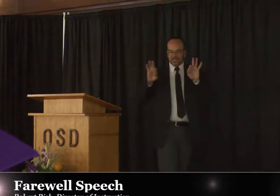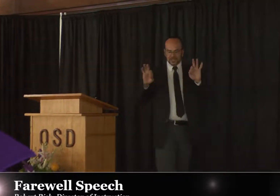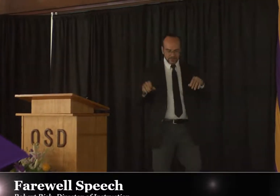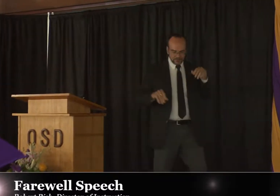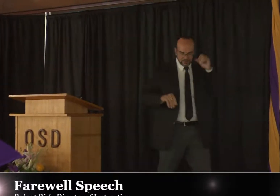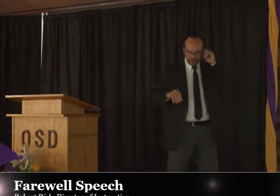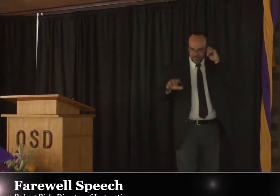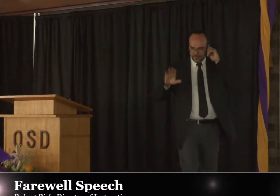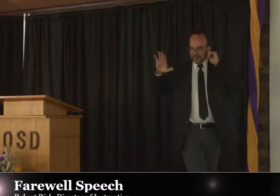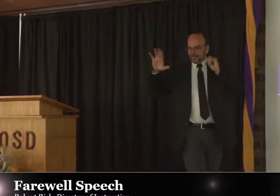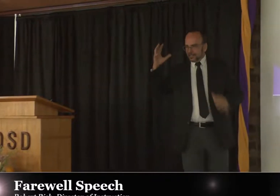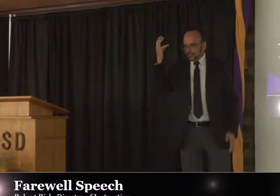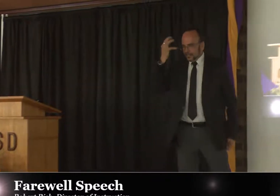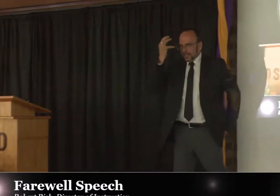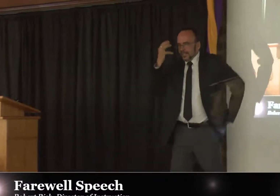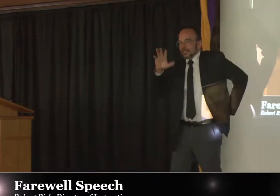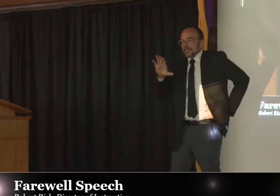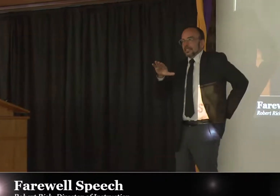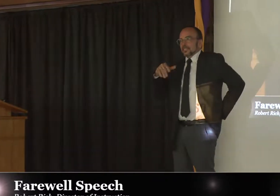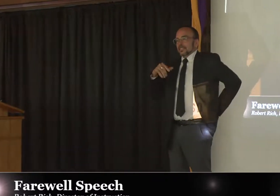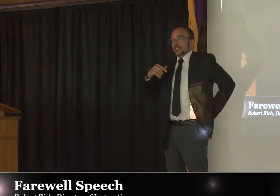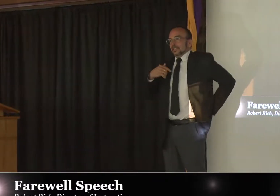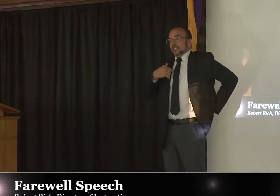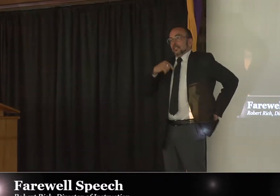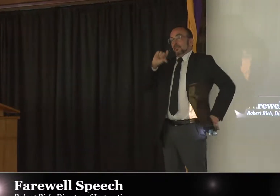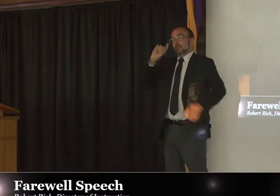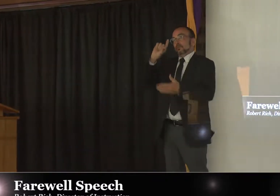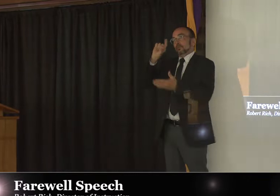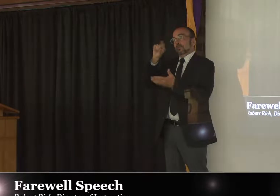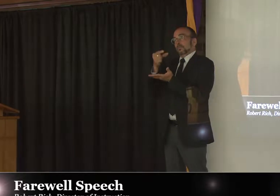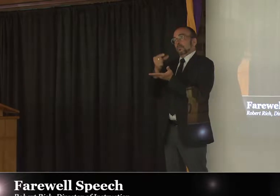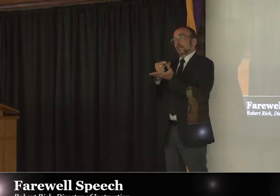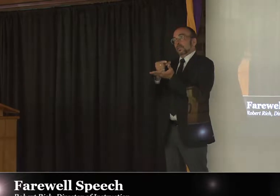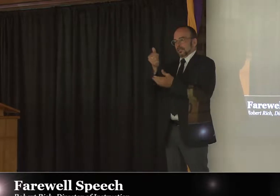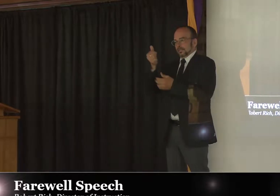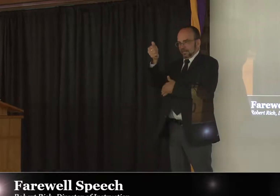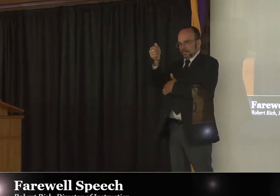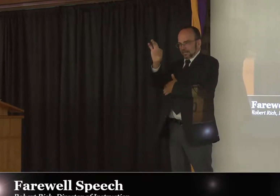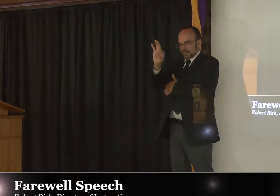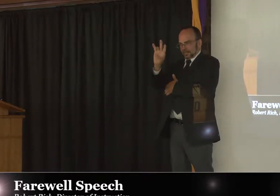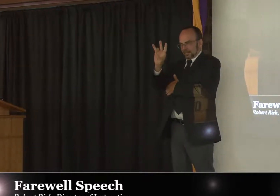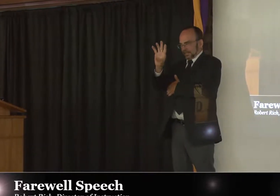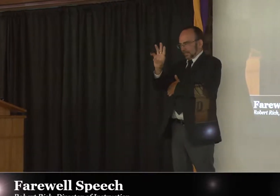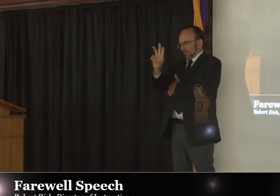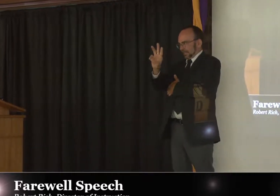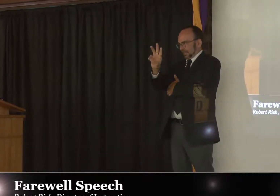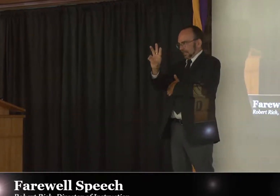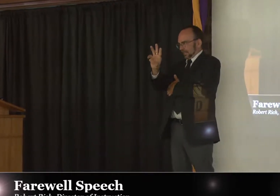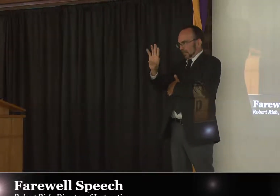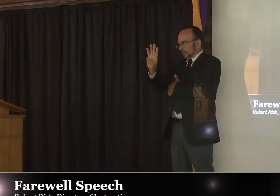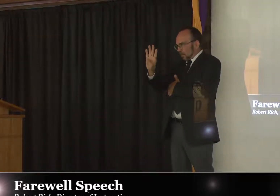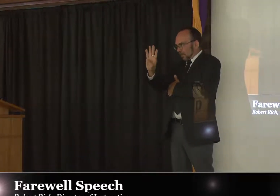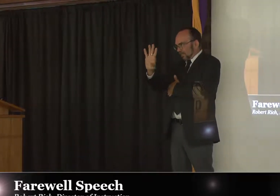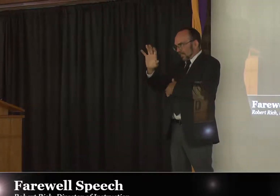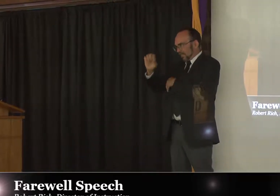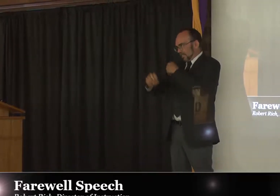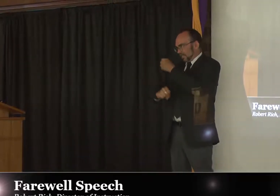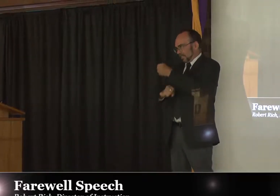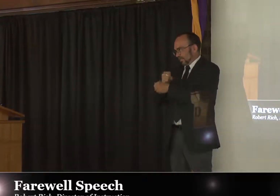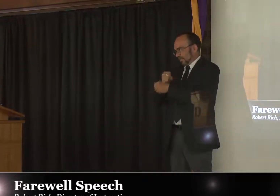I'm free. Wow. I graduated in 1976, 45